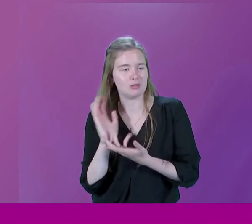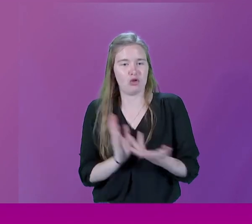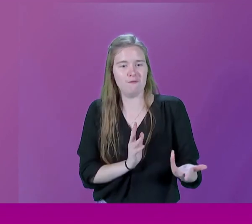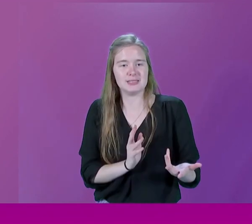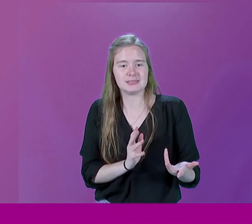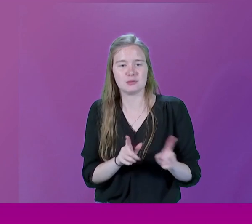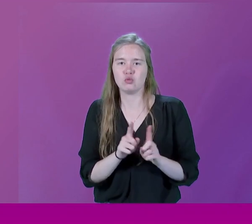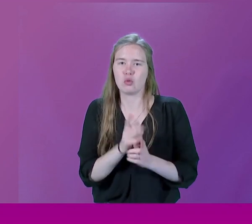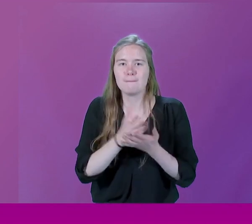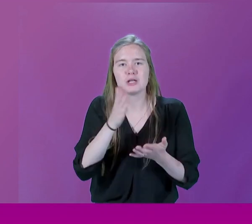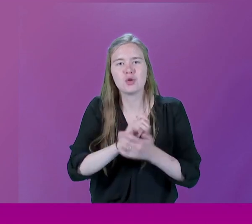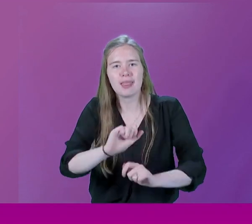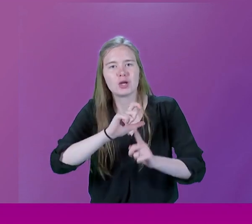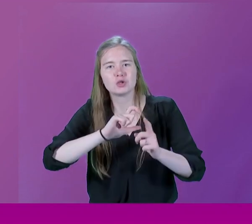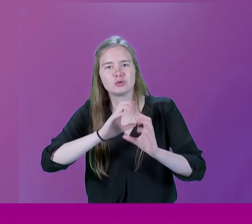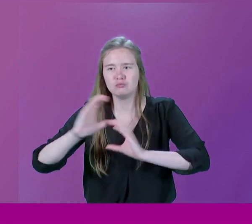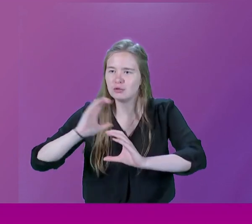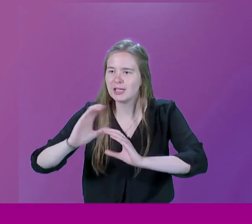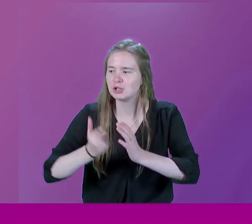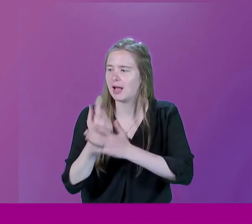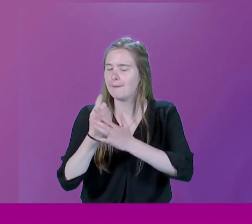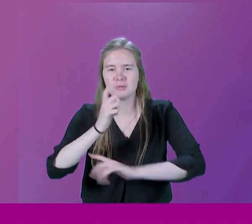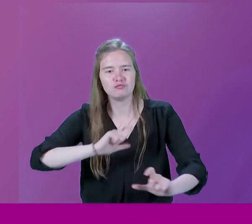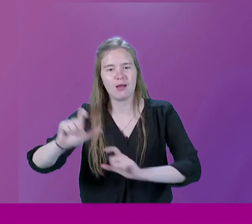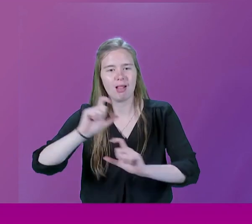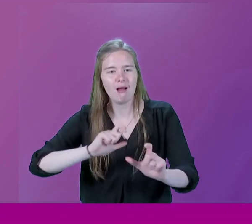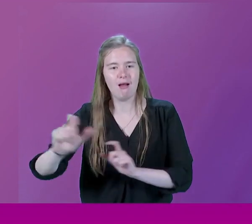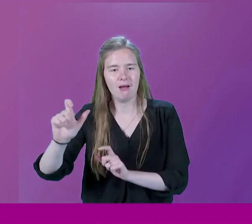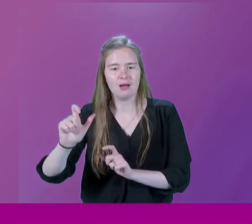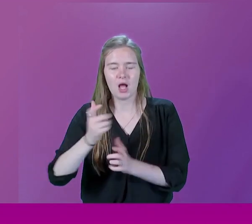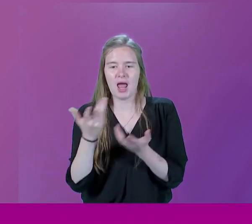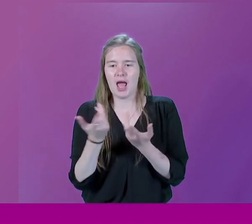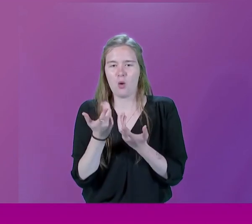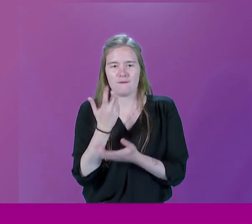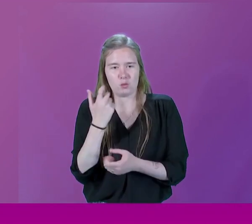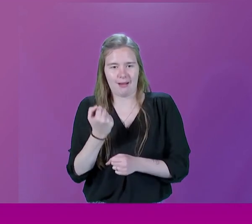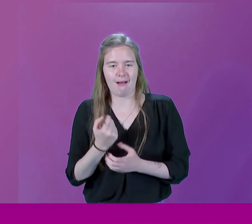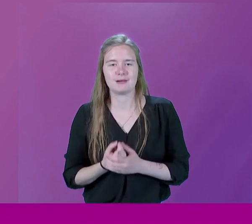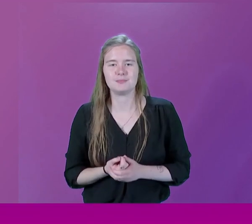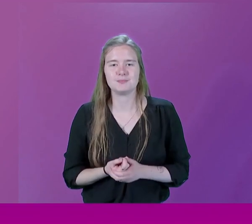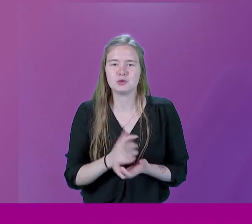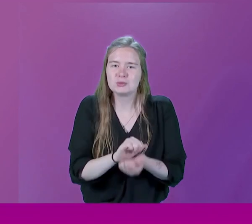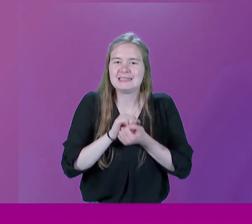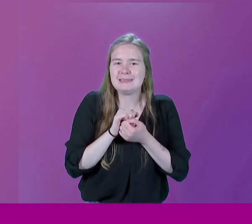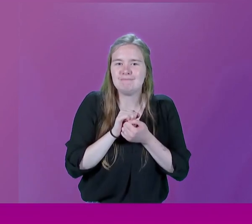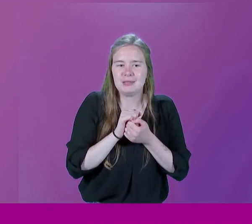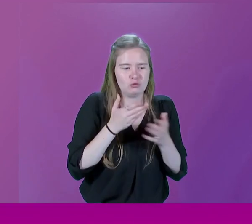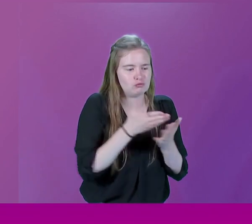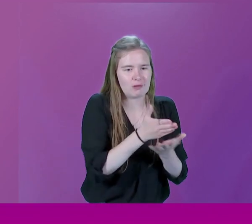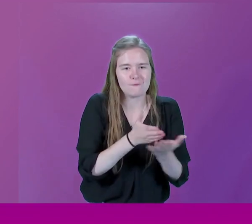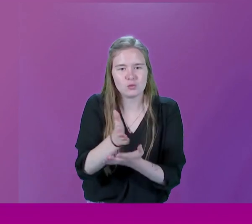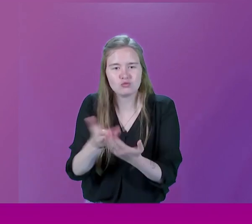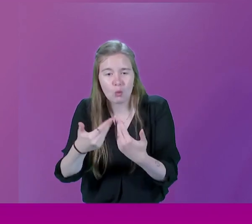services and make sure that communication is happening at all times in whichever way is possible. So keeping those avenues